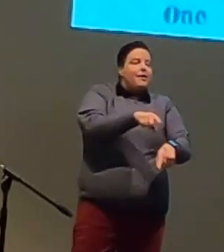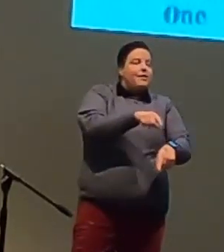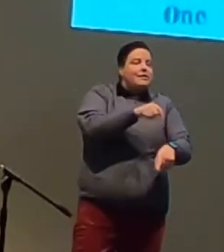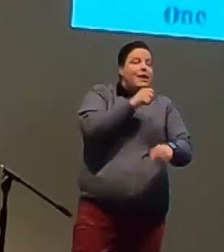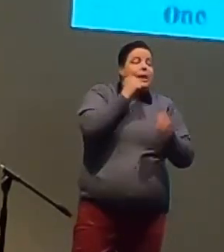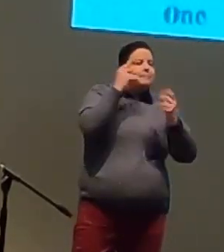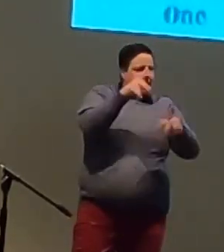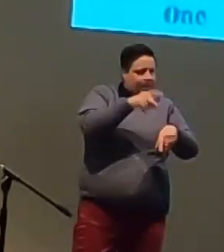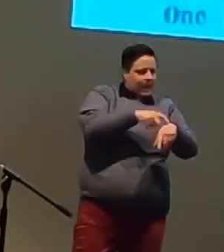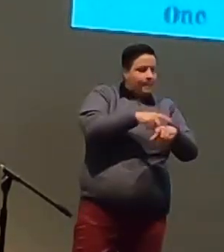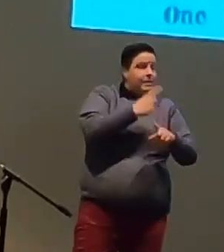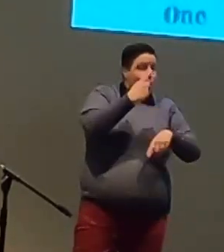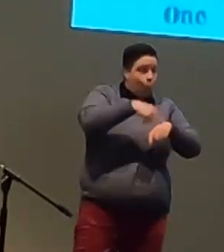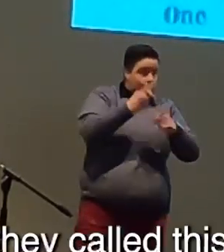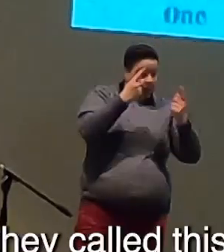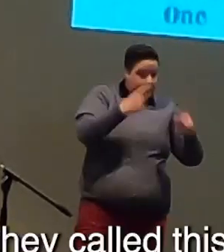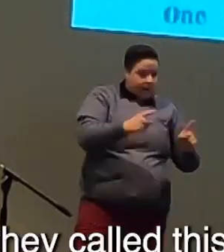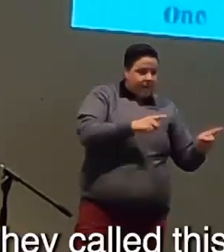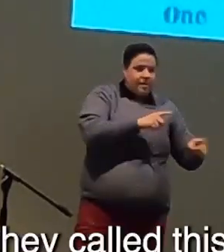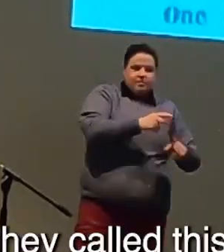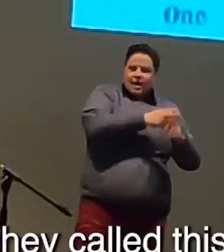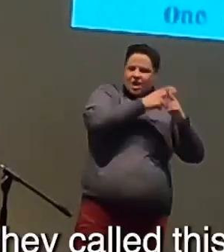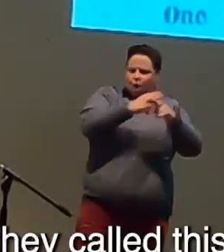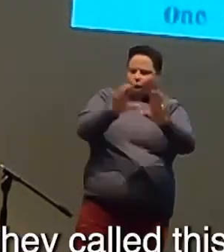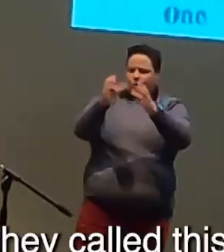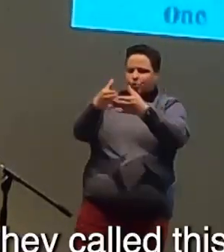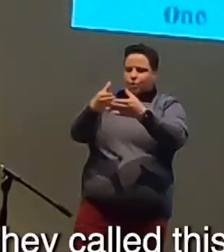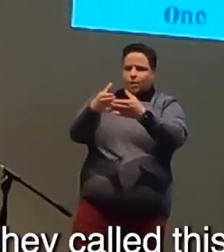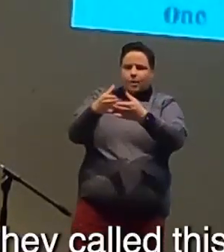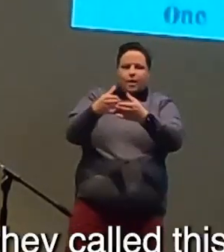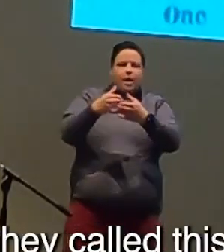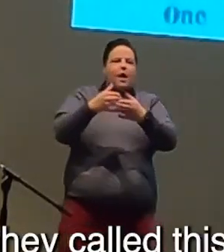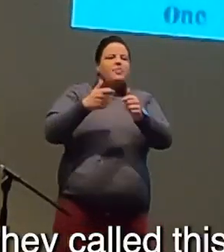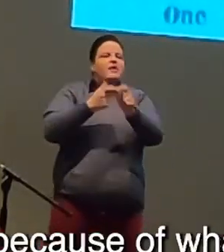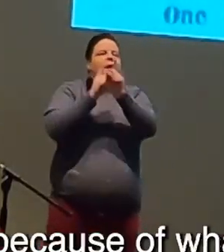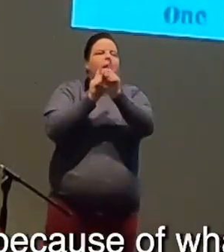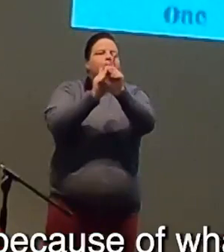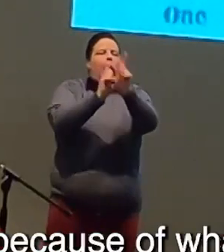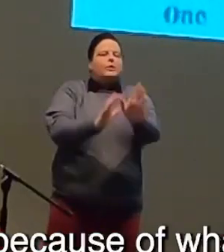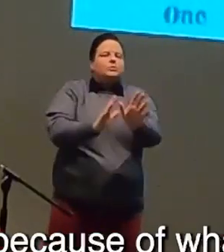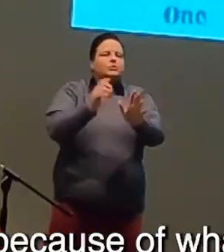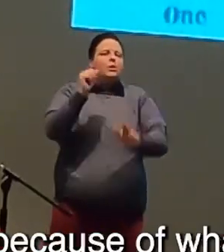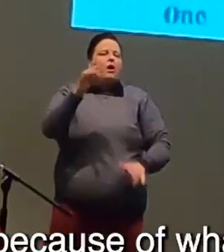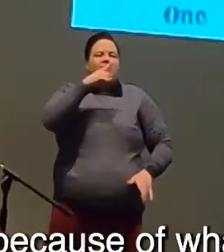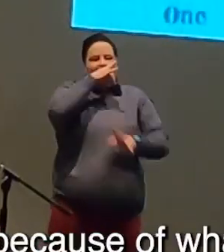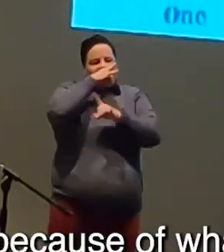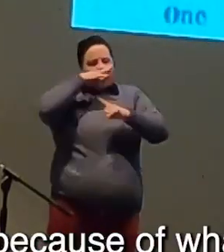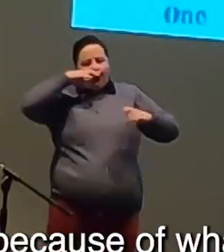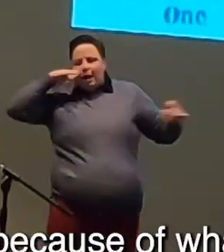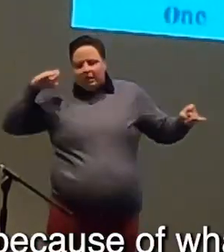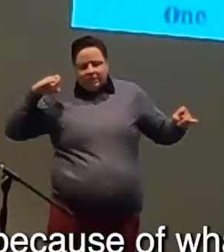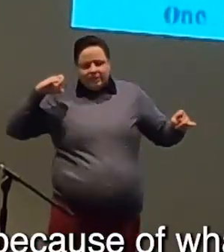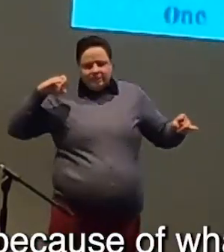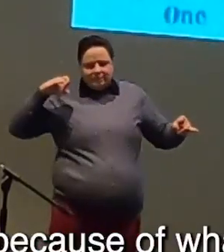respond many times, but the one time they did, they called this group the Apostles of Ugliness, because of what their artwork was